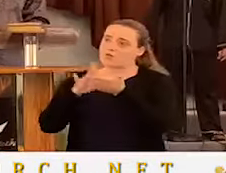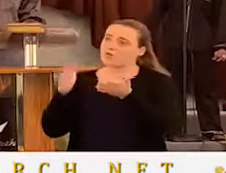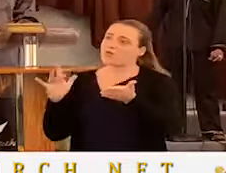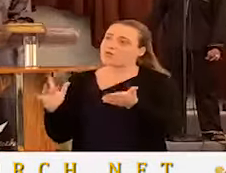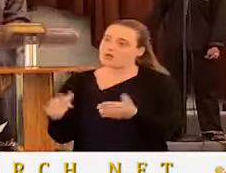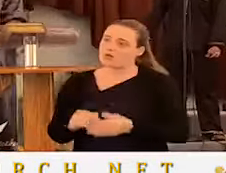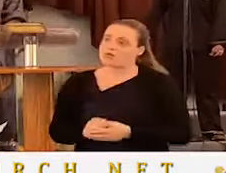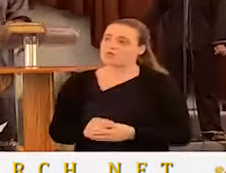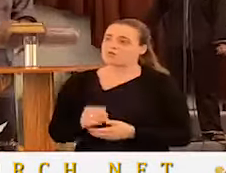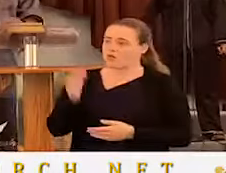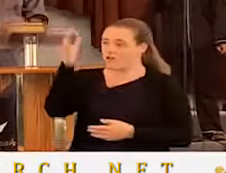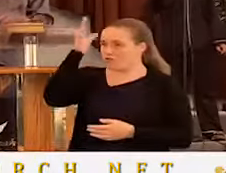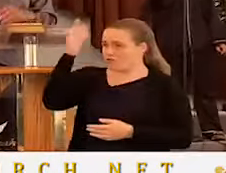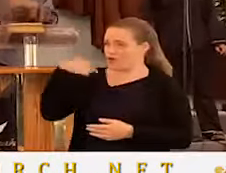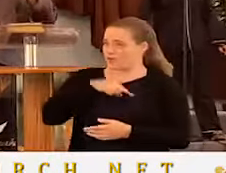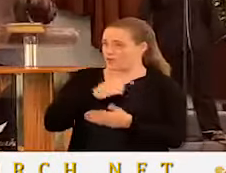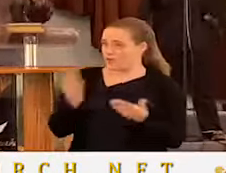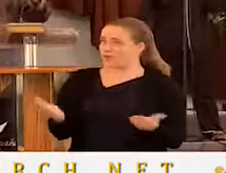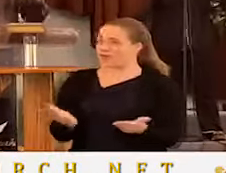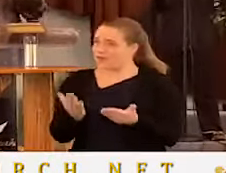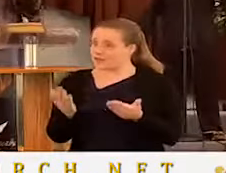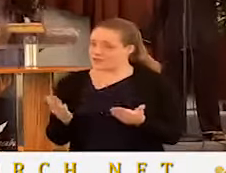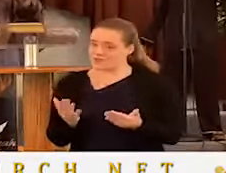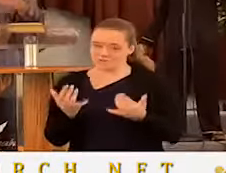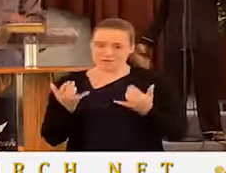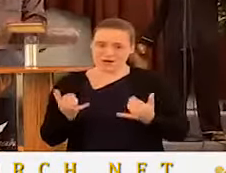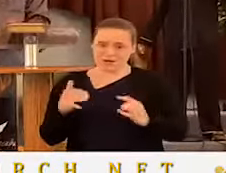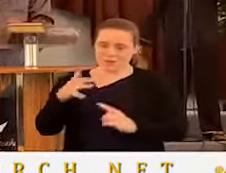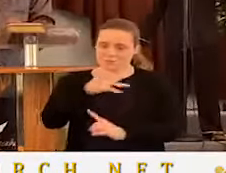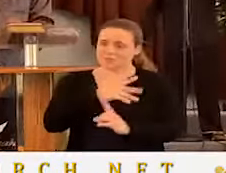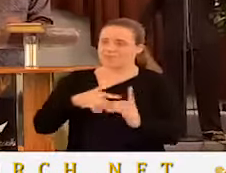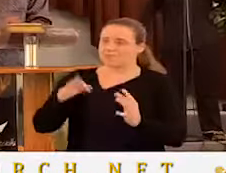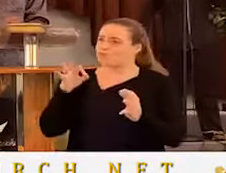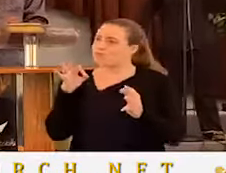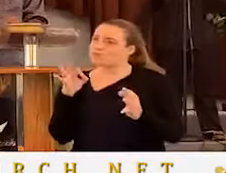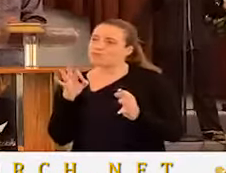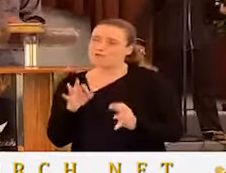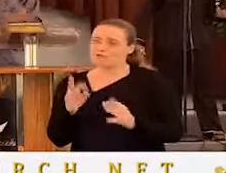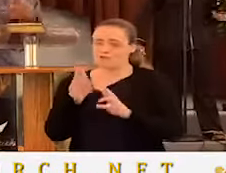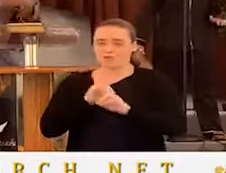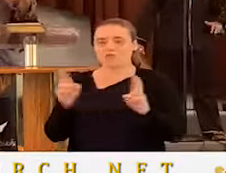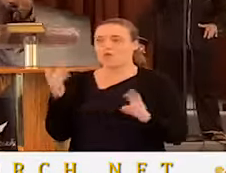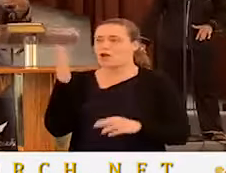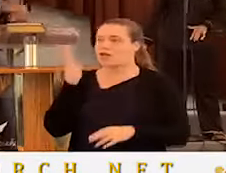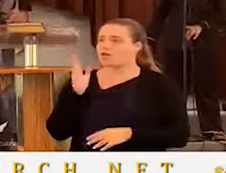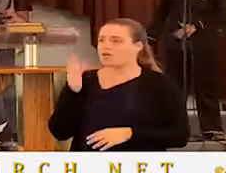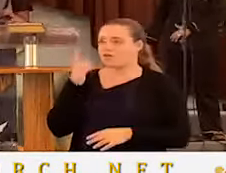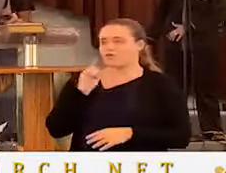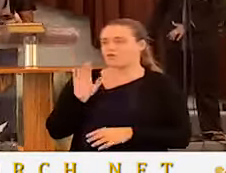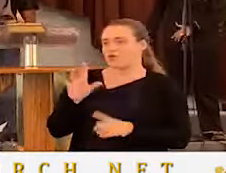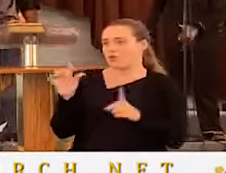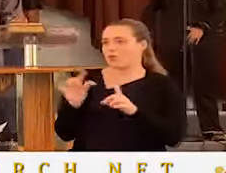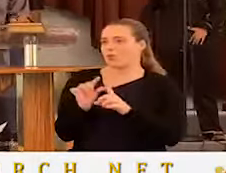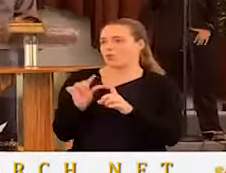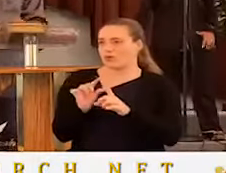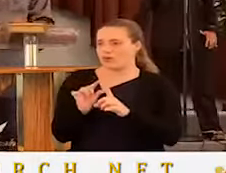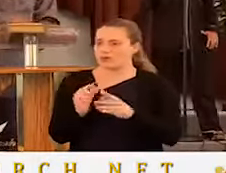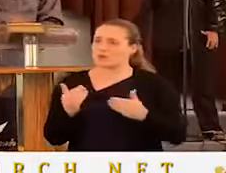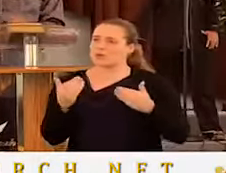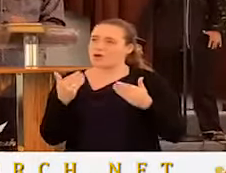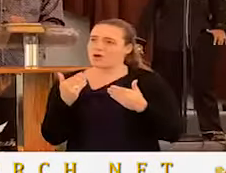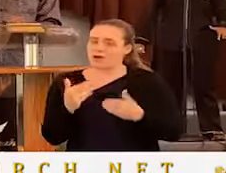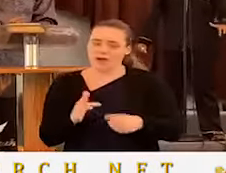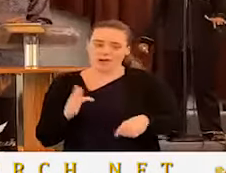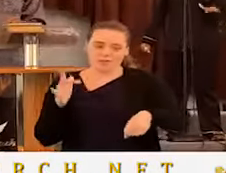we are. The atmosphere is right and conducive for your word. Touch us now that we may speak